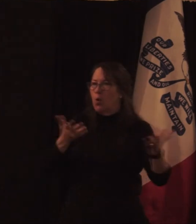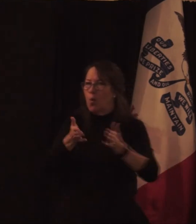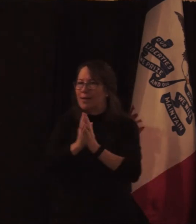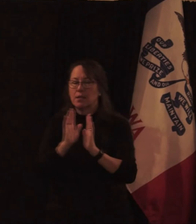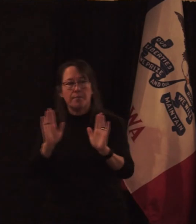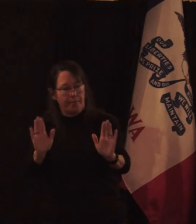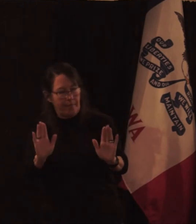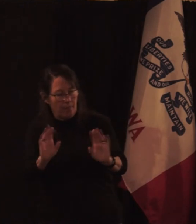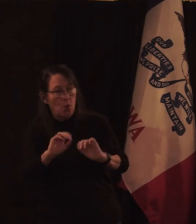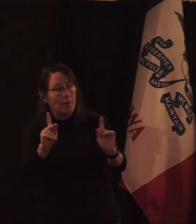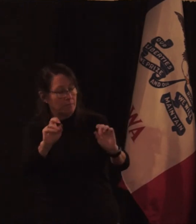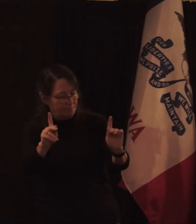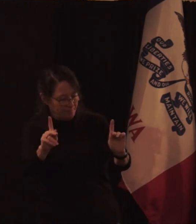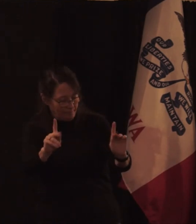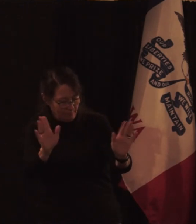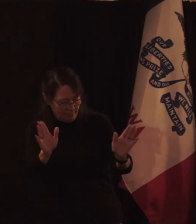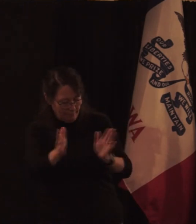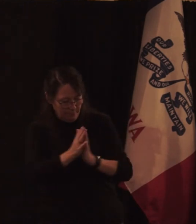ask? I said,